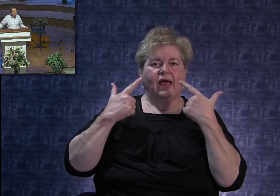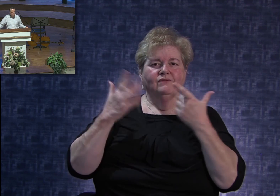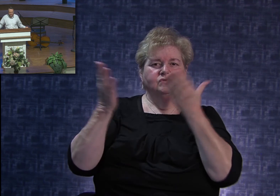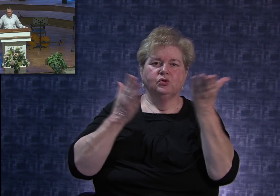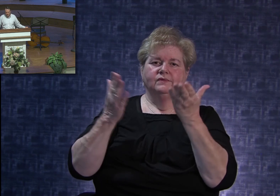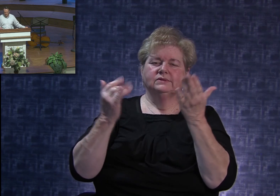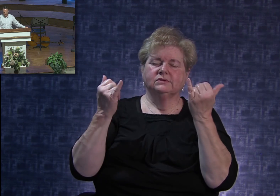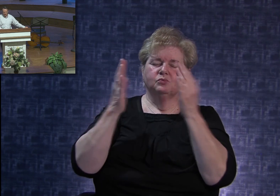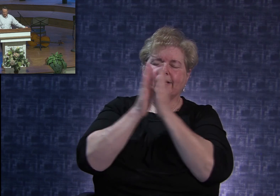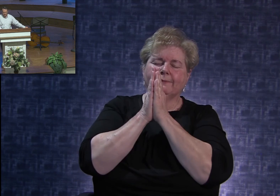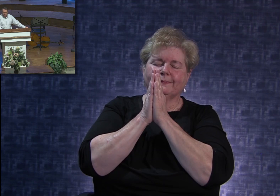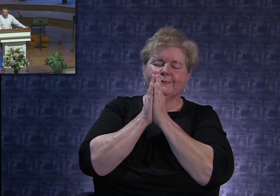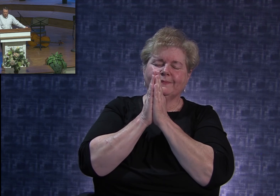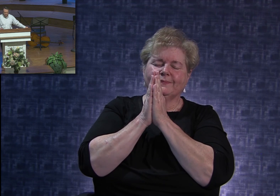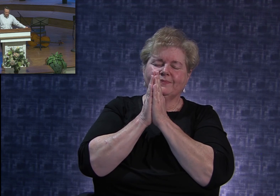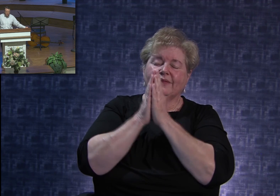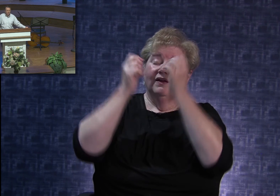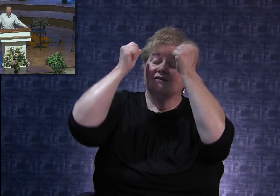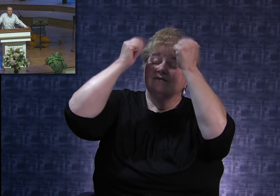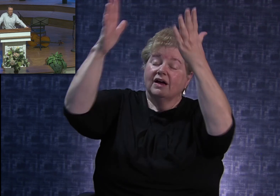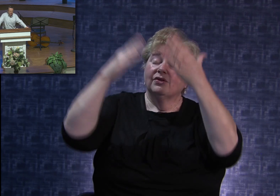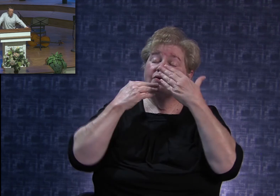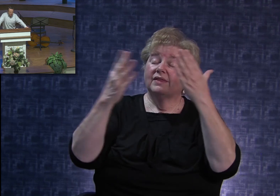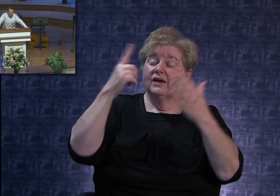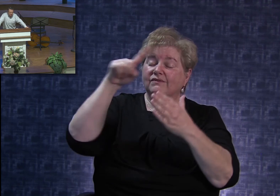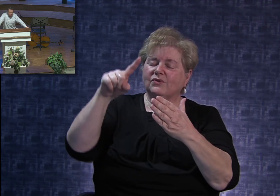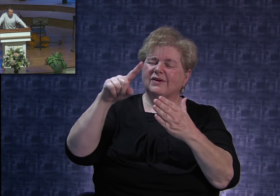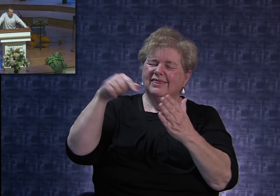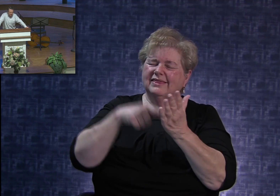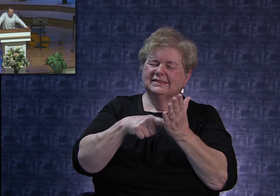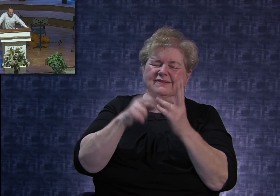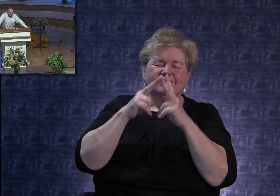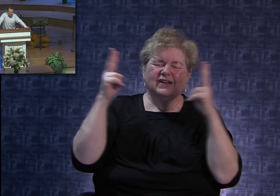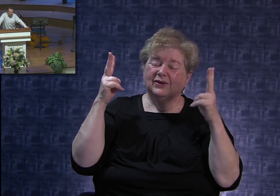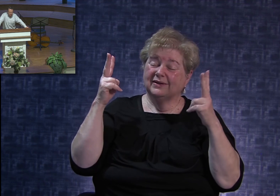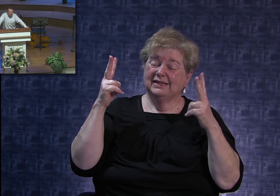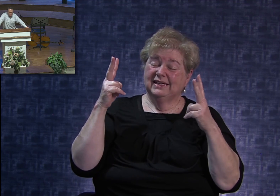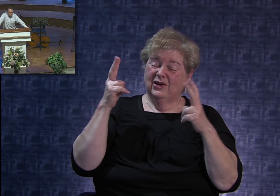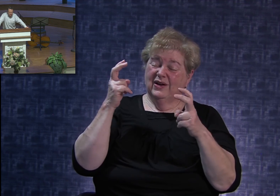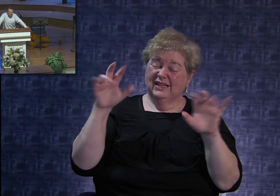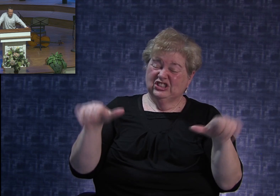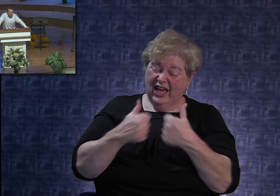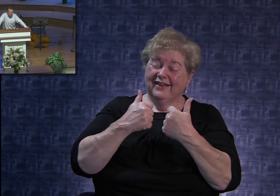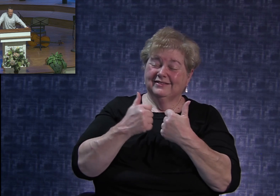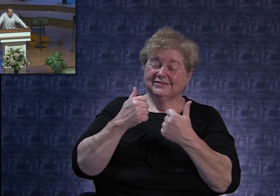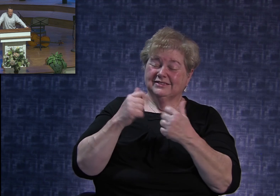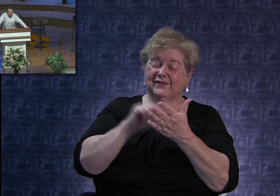pray. Father, we thank you for this very challenging text before us this morning.